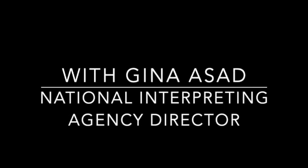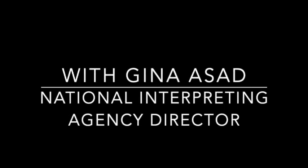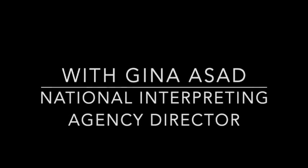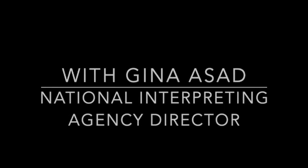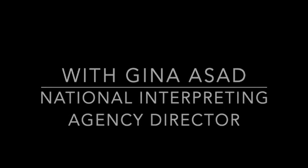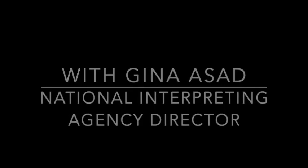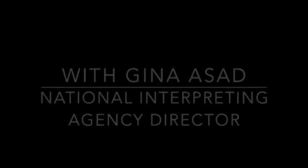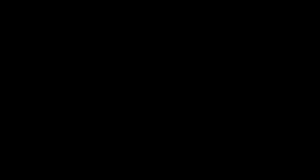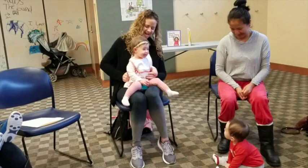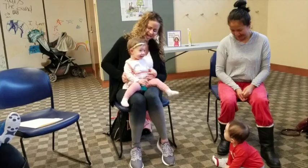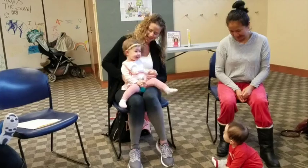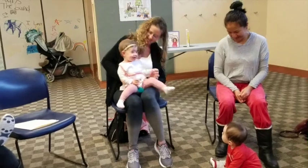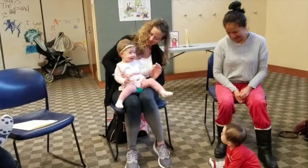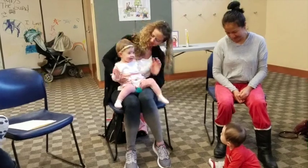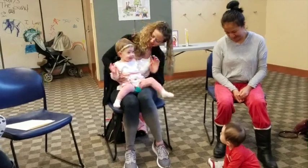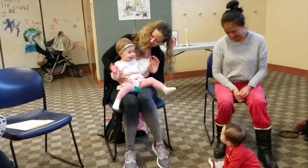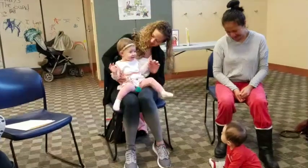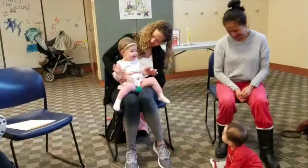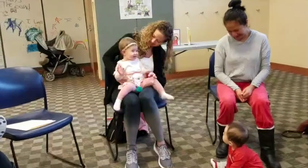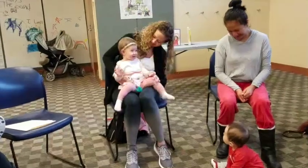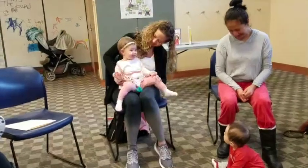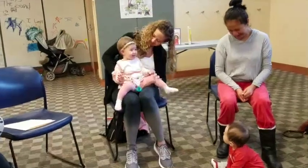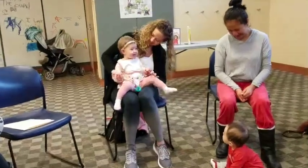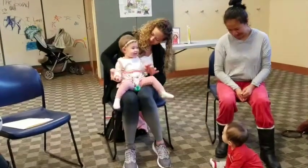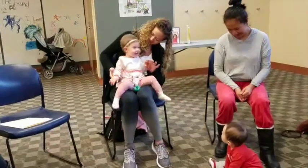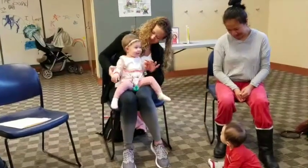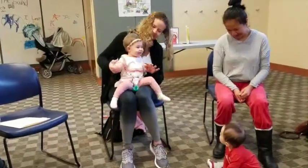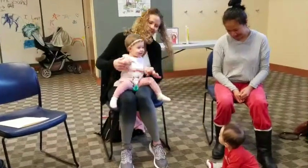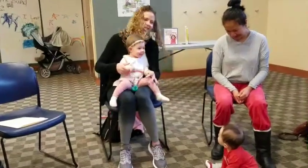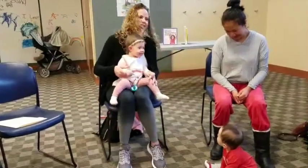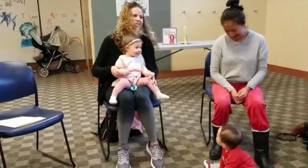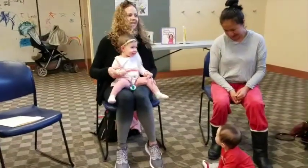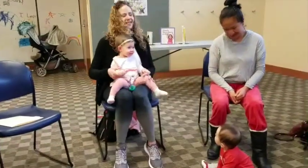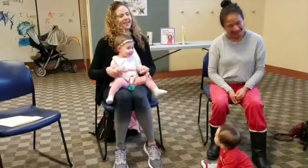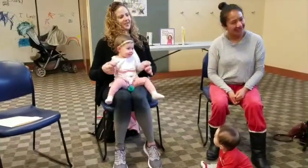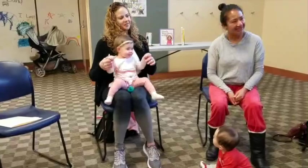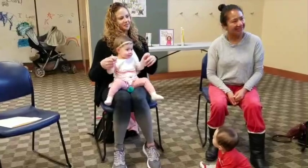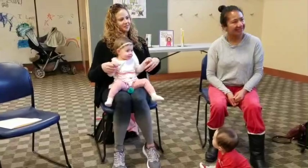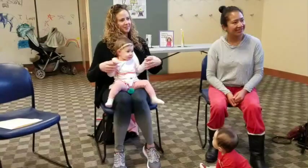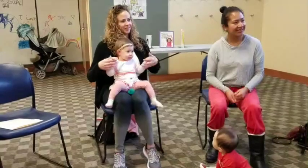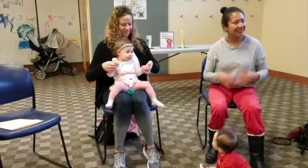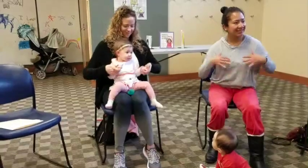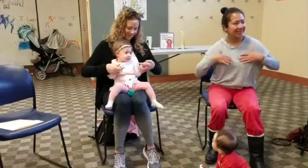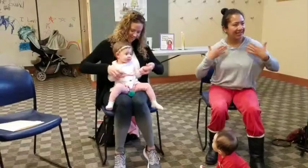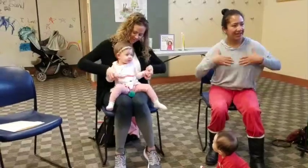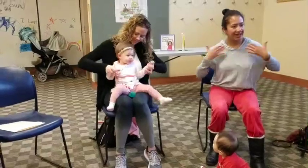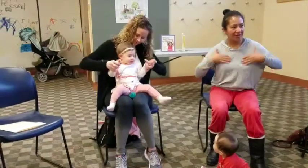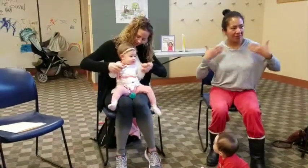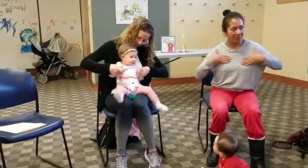Hey, happy! Just do this! Happy!